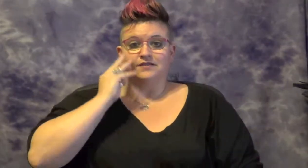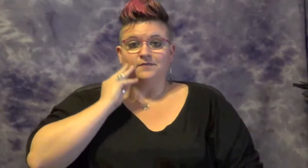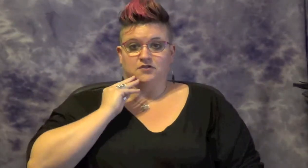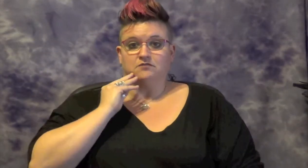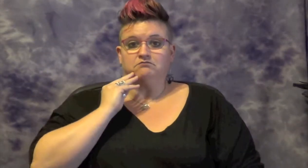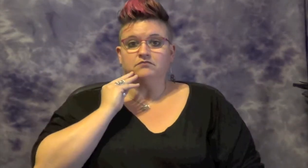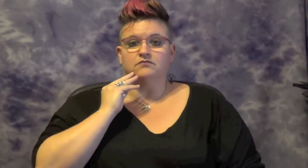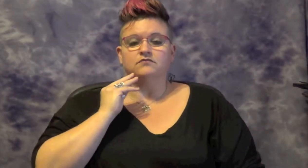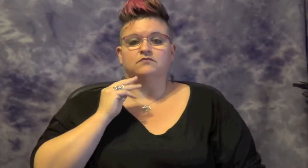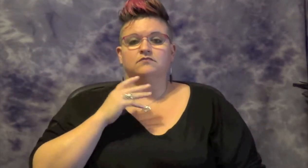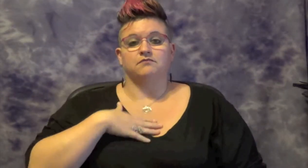My experience